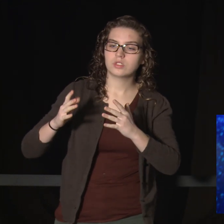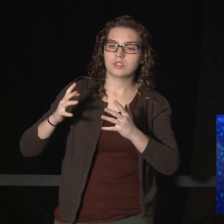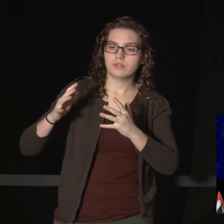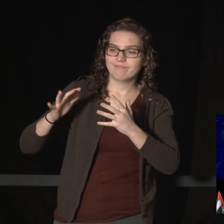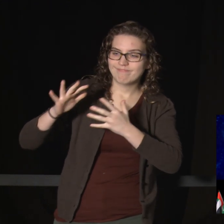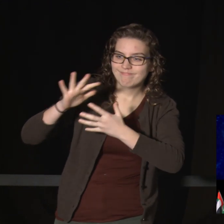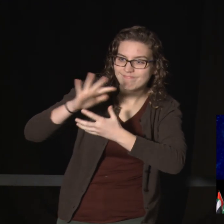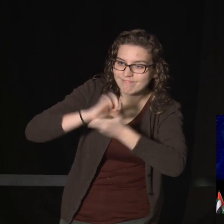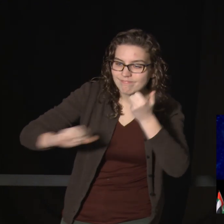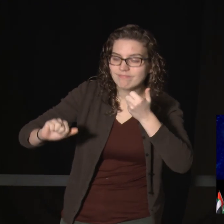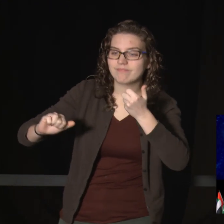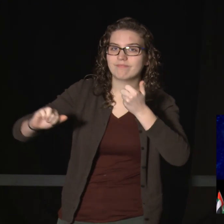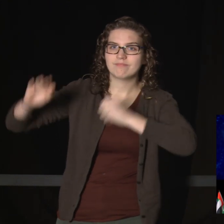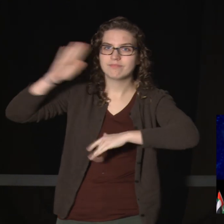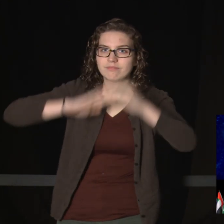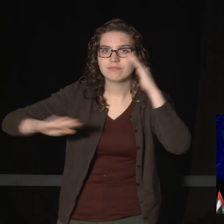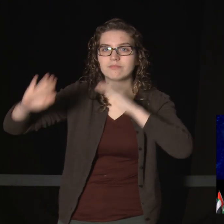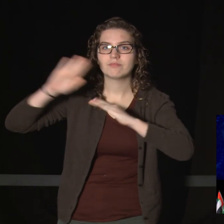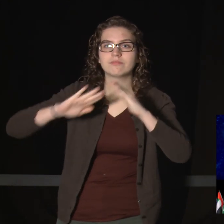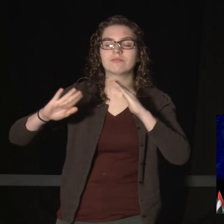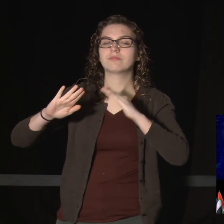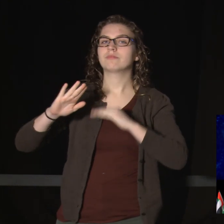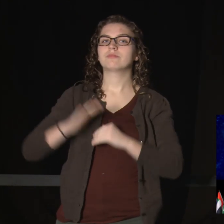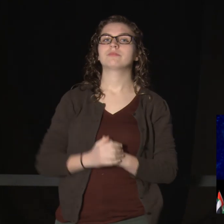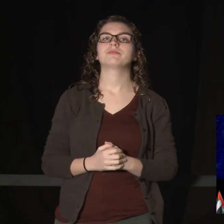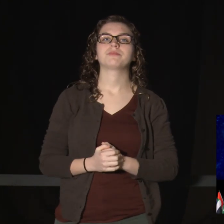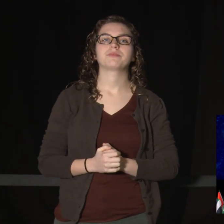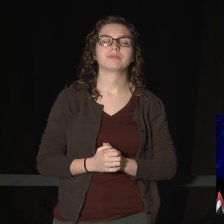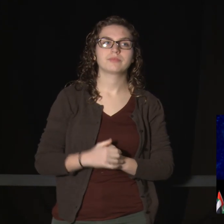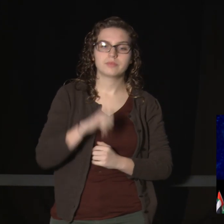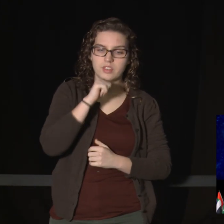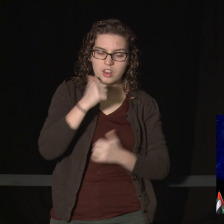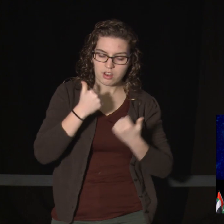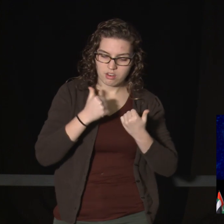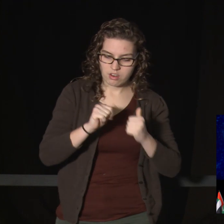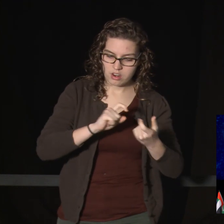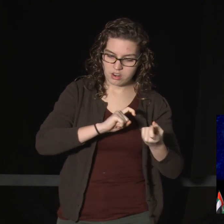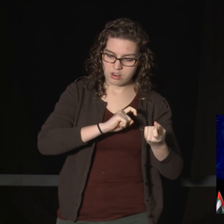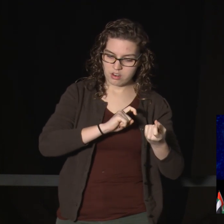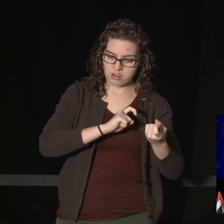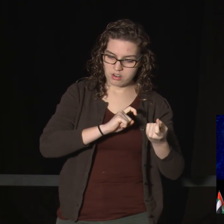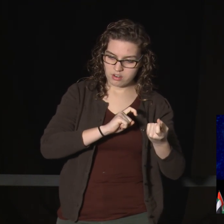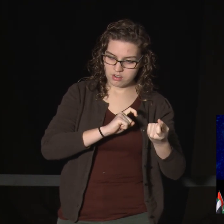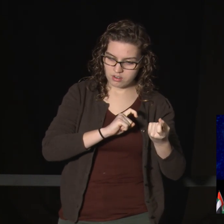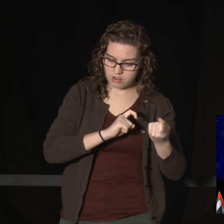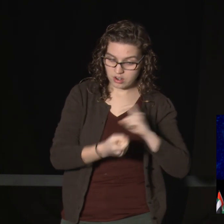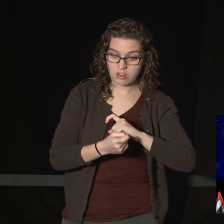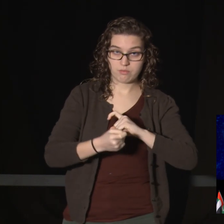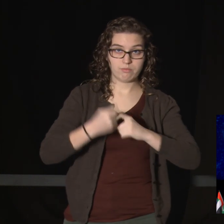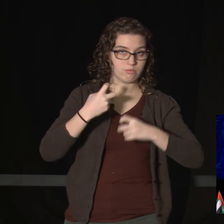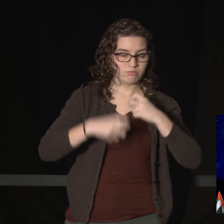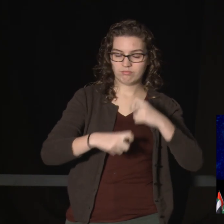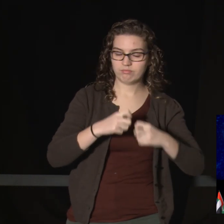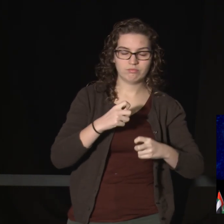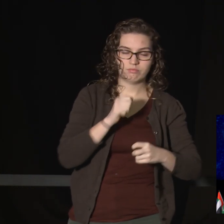havoc. It didn't seek to change the problem.